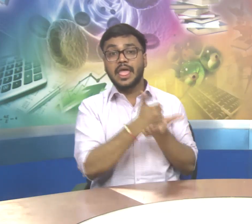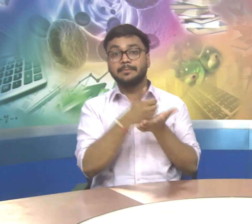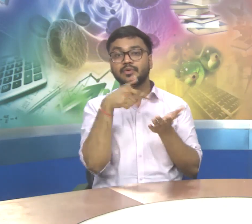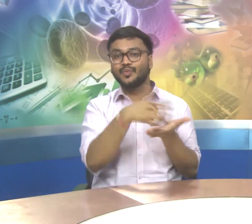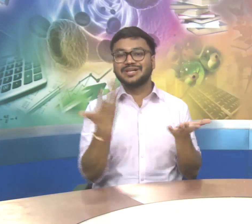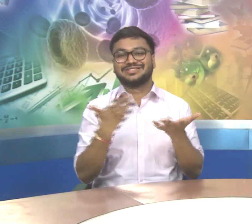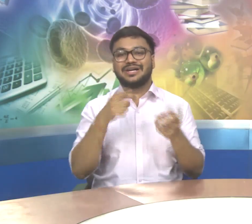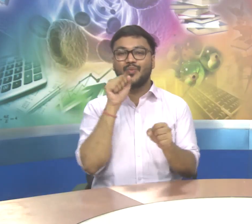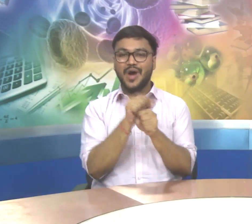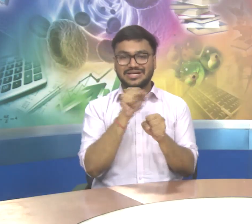help in